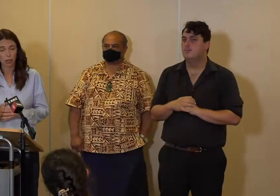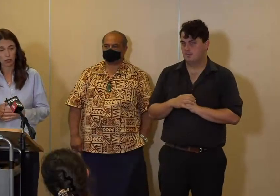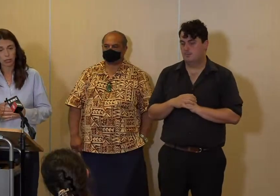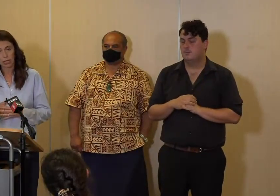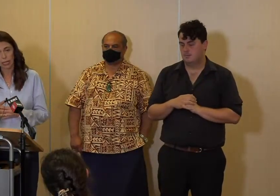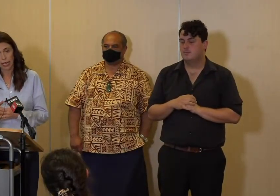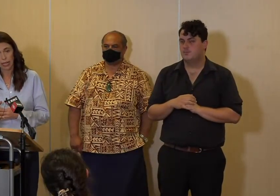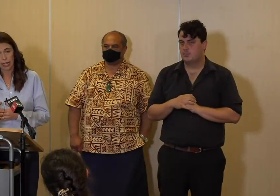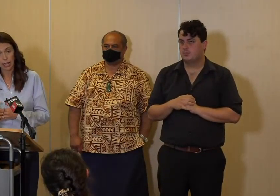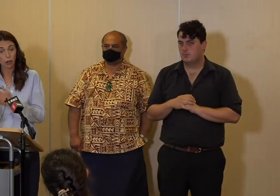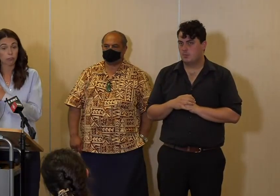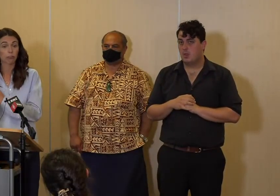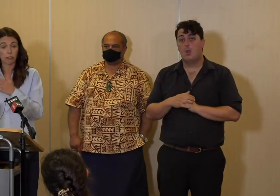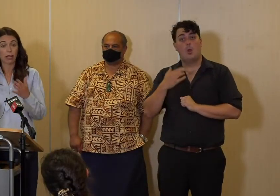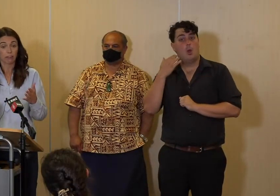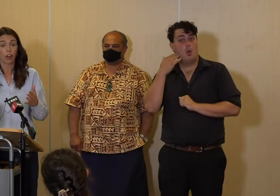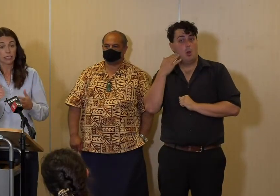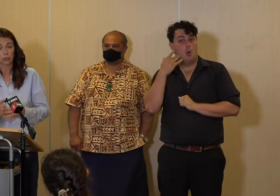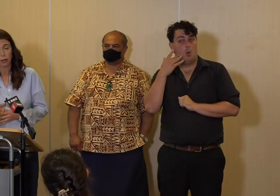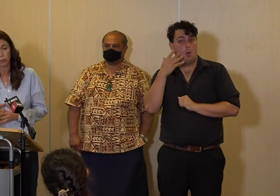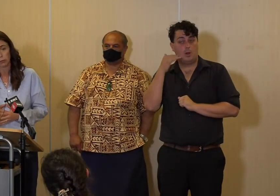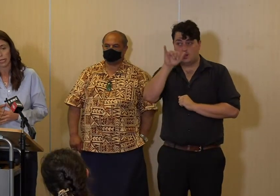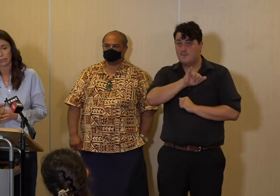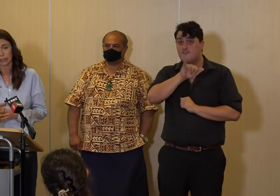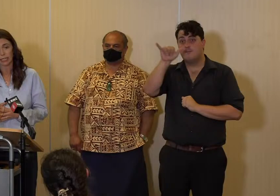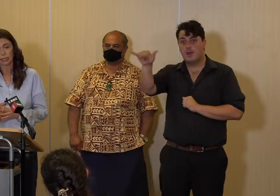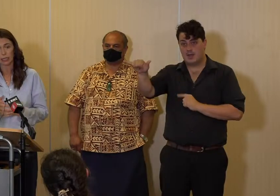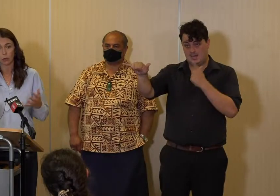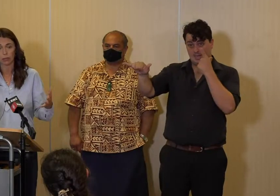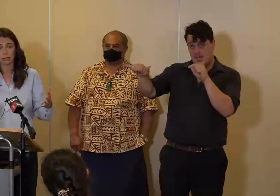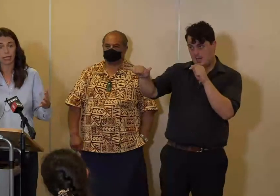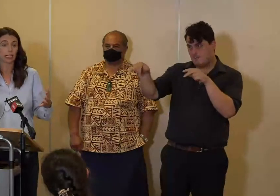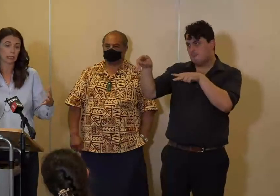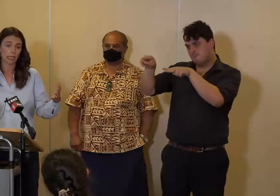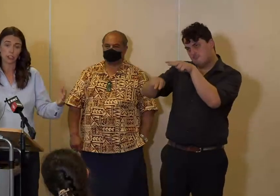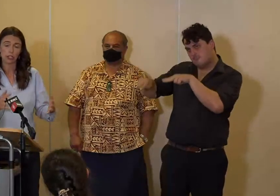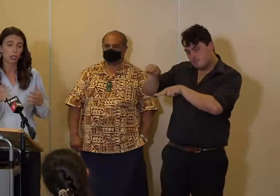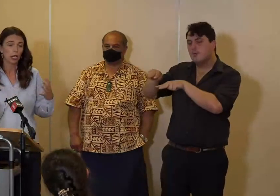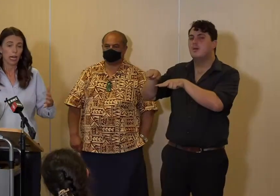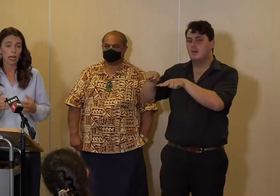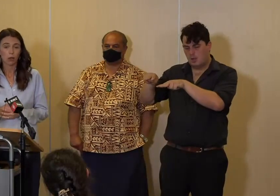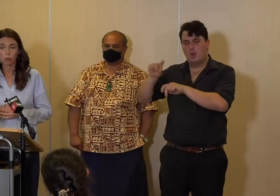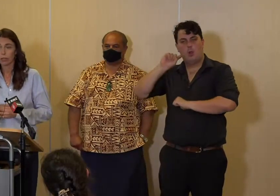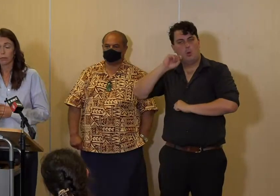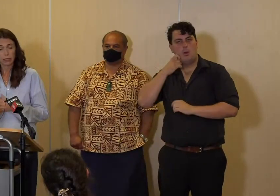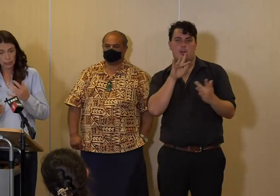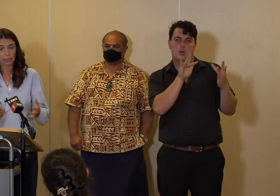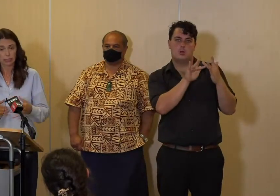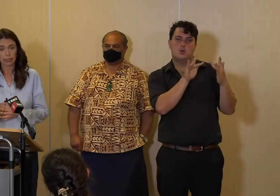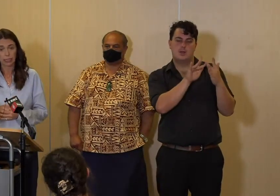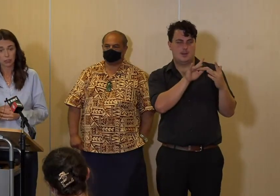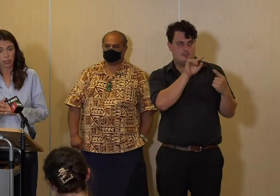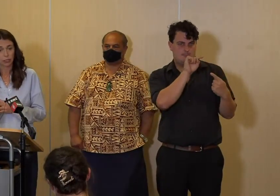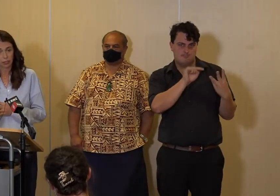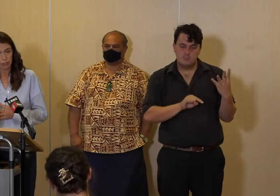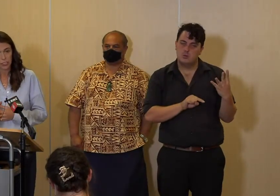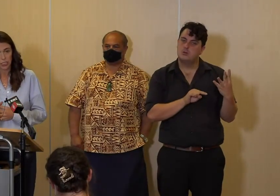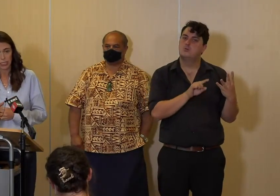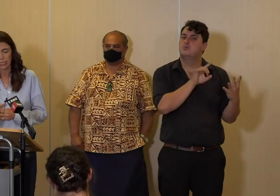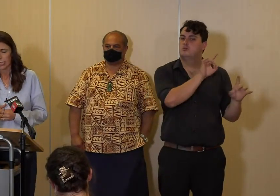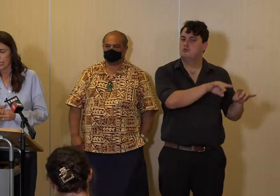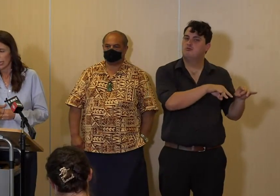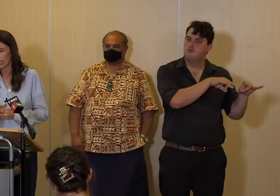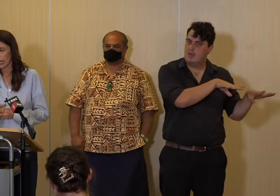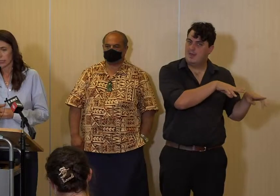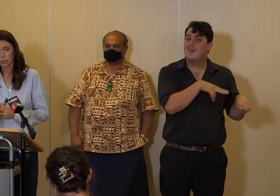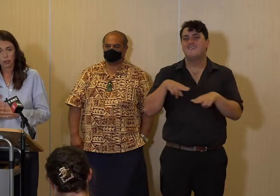that our flights are able to be undertaken, that we'll be staying in touch with particularly Australia and